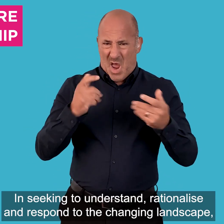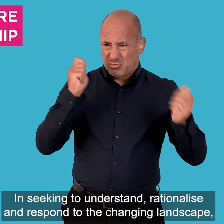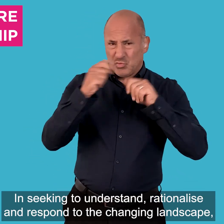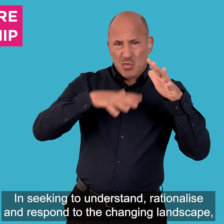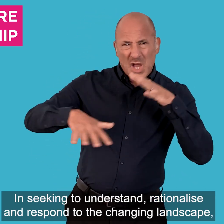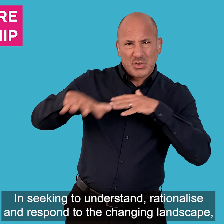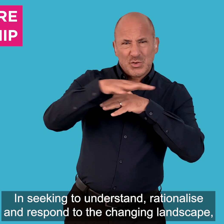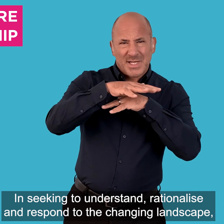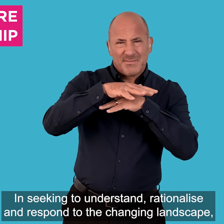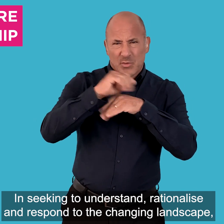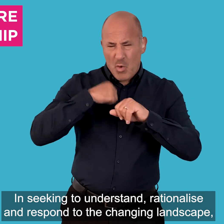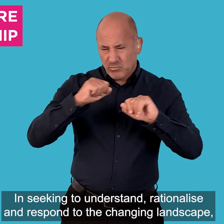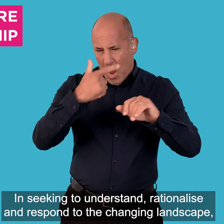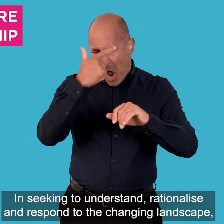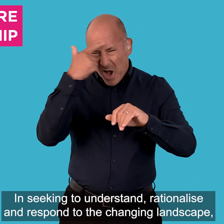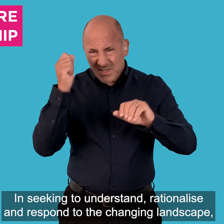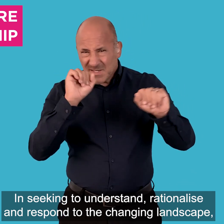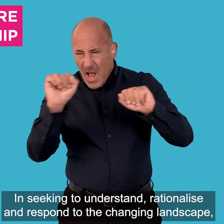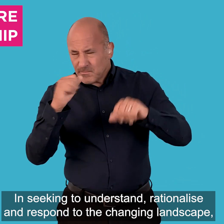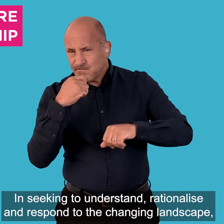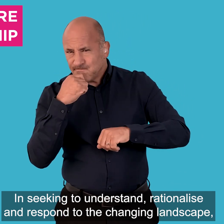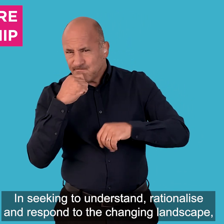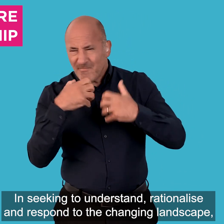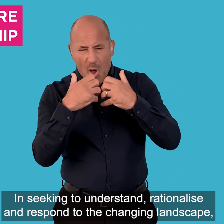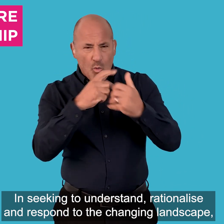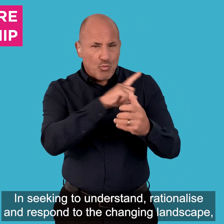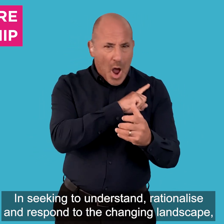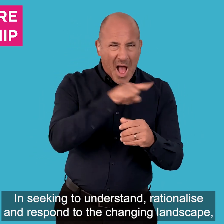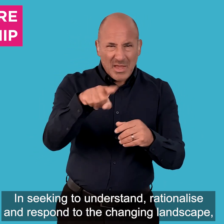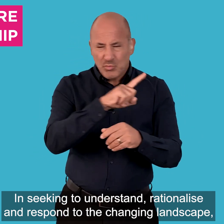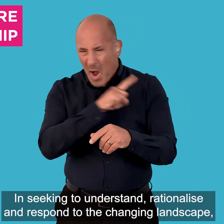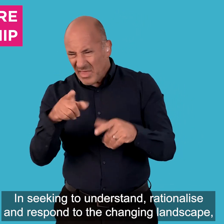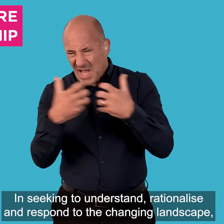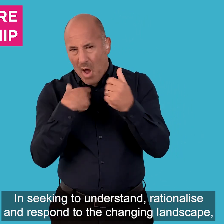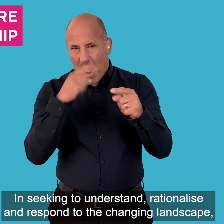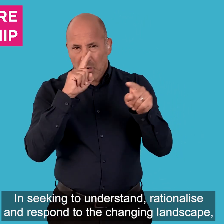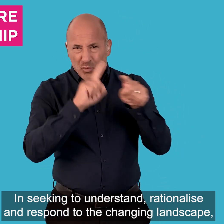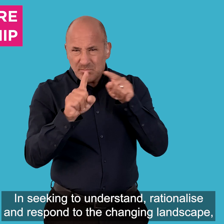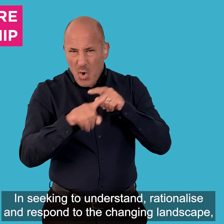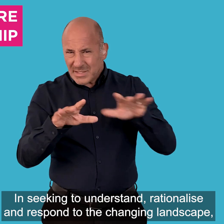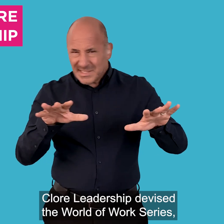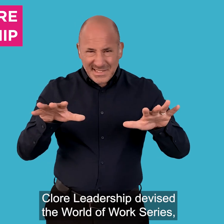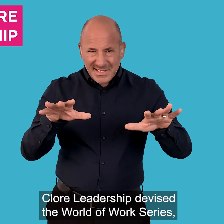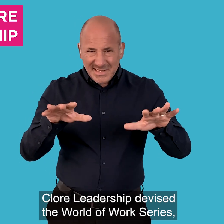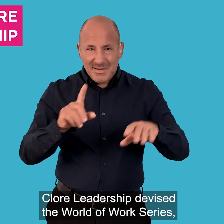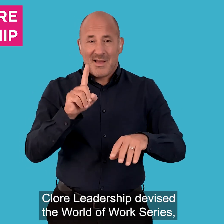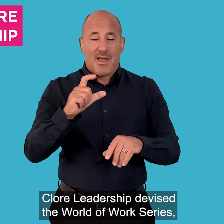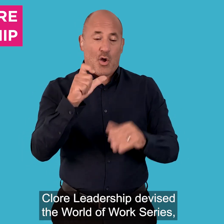practice. In seeking to understand, rationalise and respond to the changing landscape,